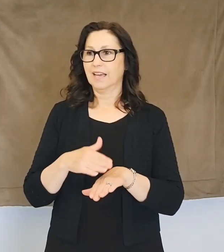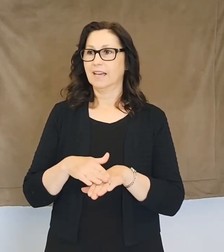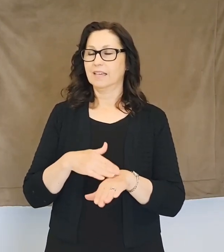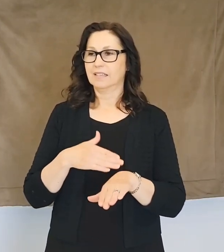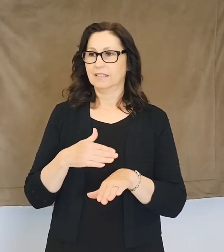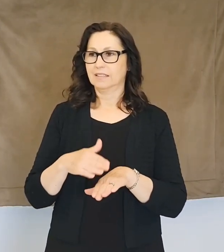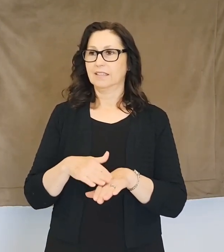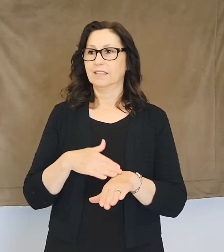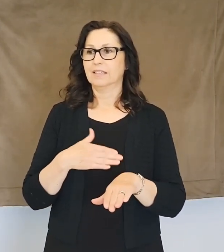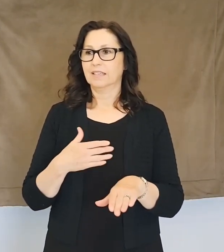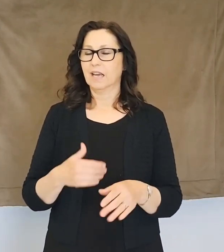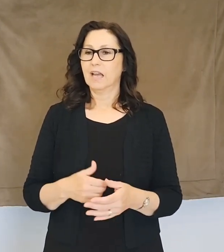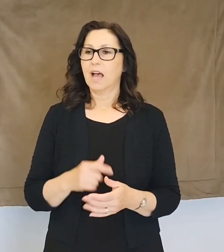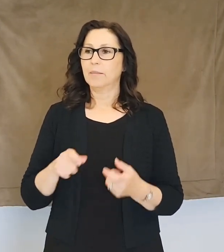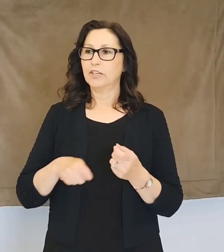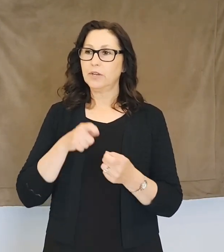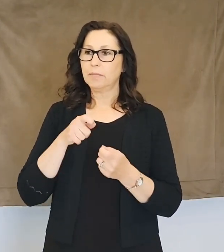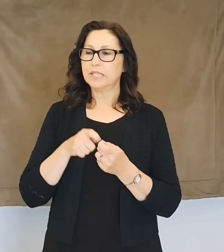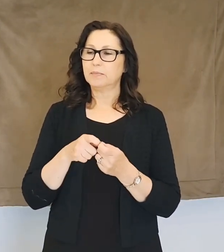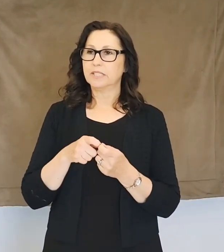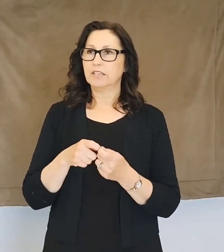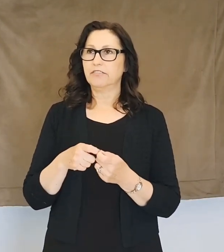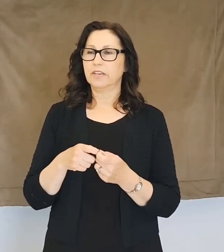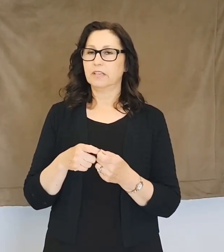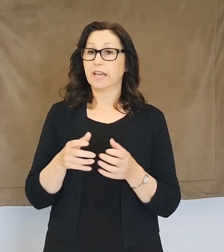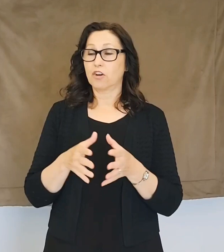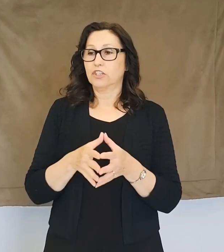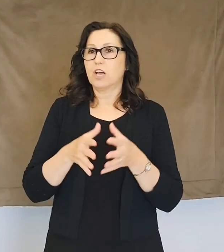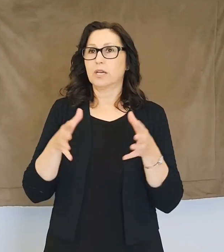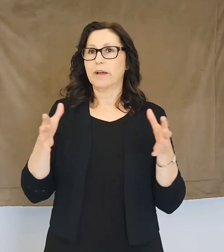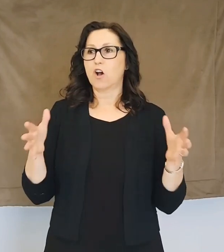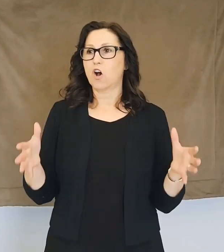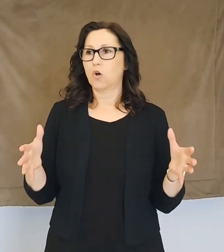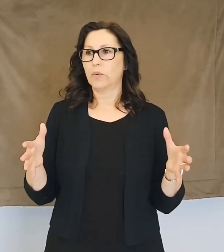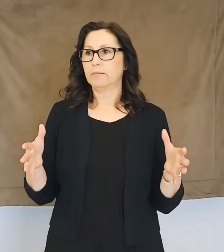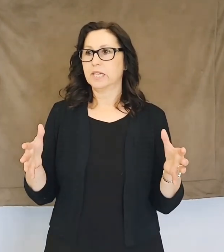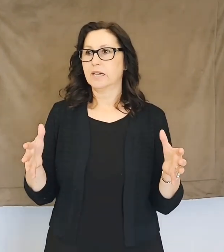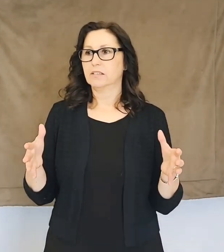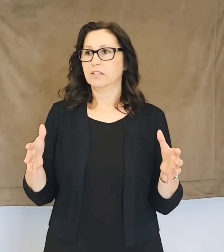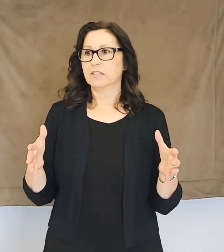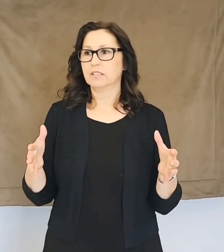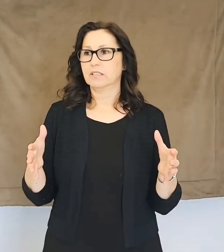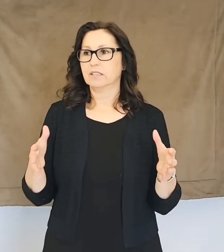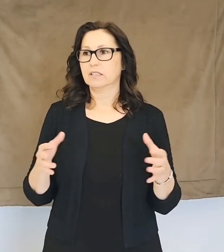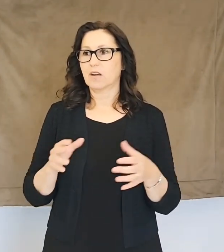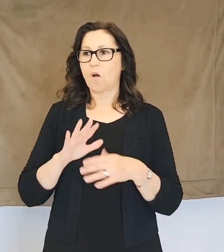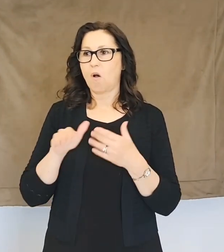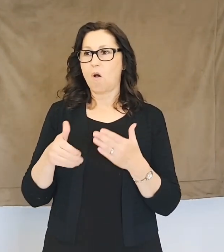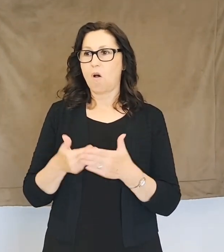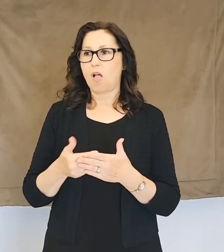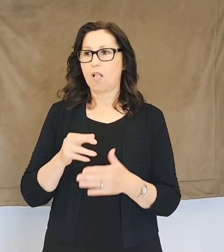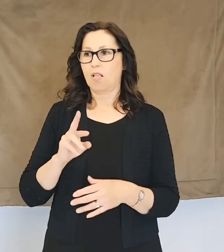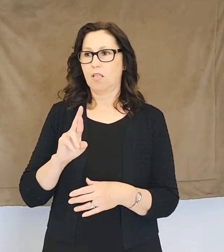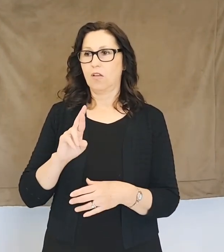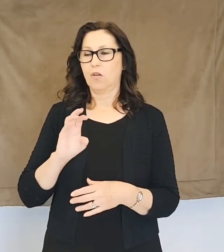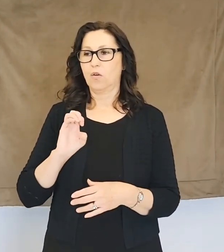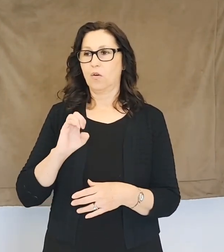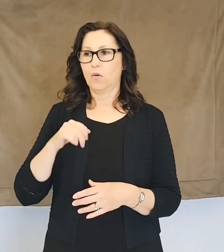Yeah. Yeah. I mean, you can be specific. Like, are you talking about all reptiles? I'm just trying to find a way to say mine. Because,